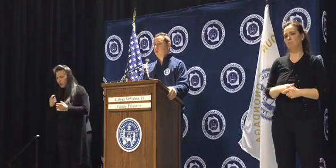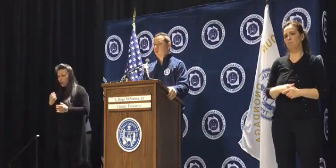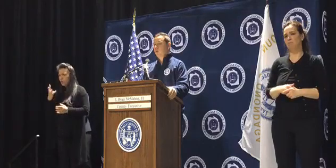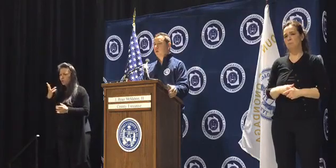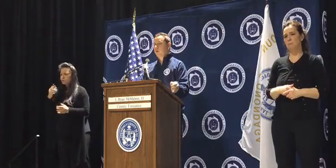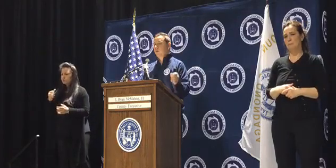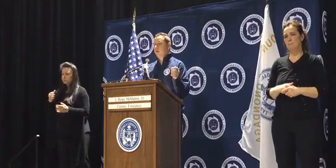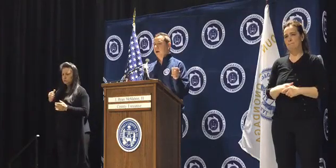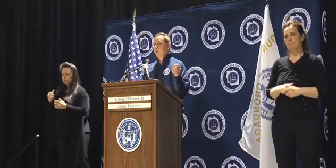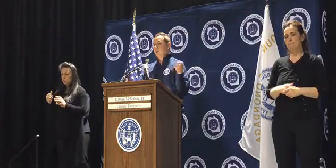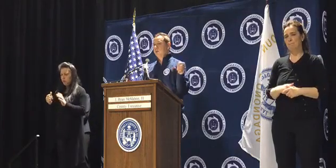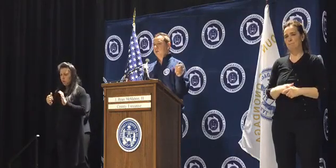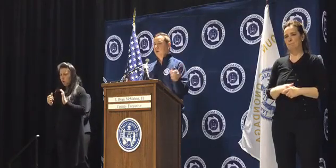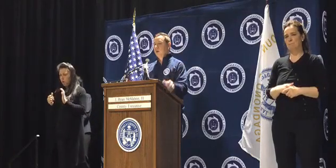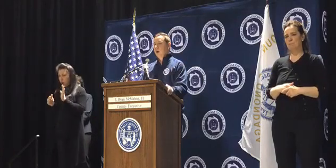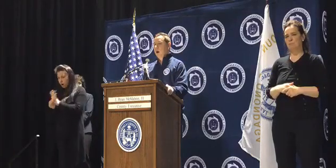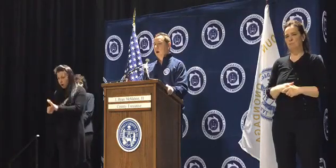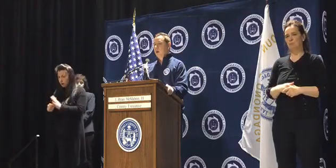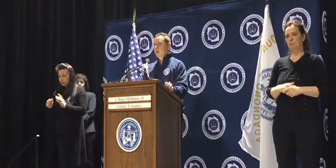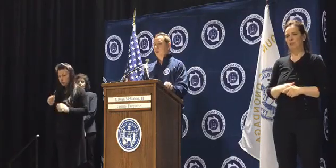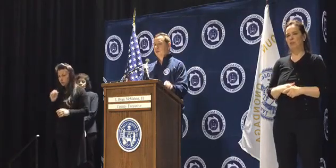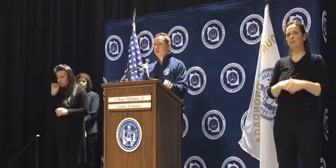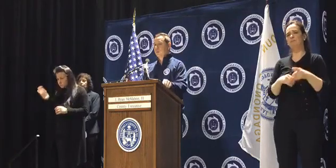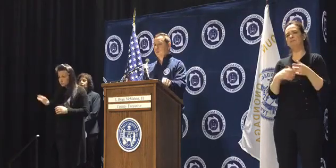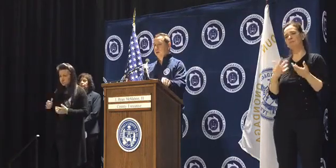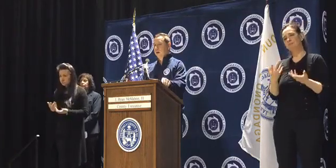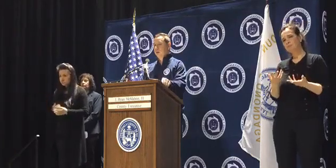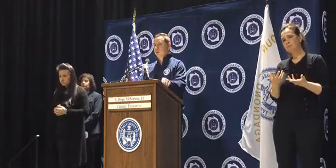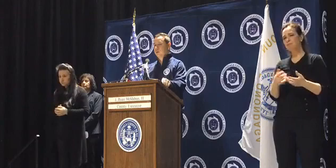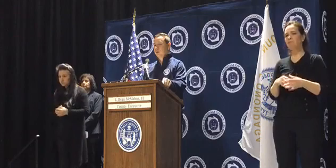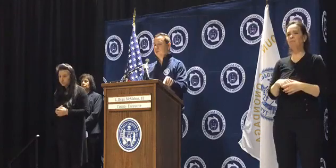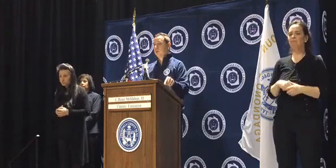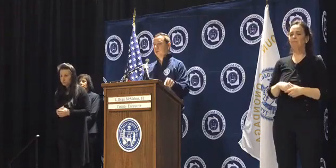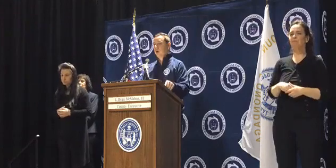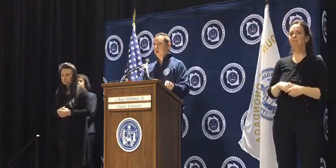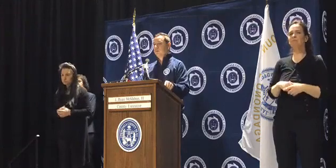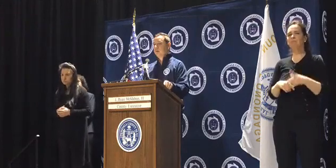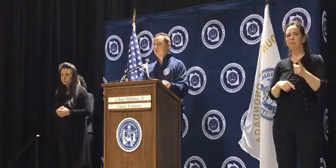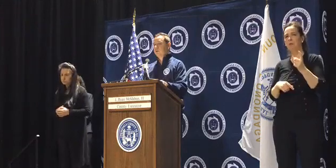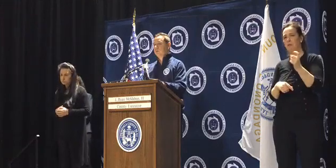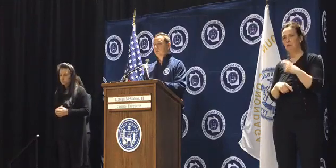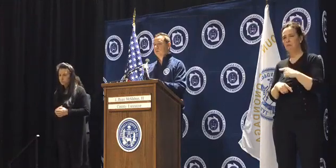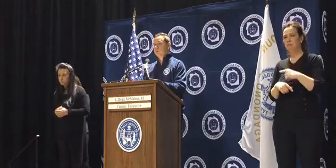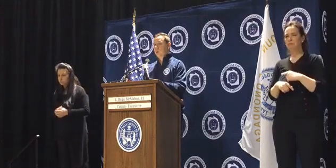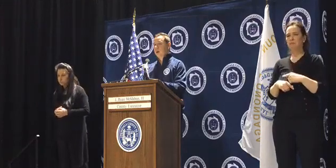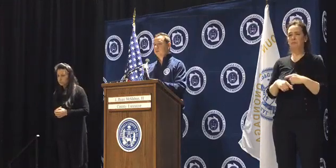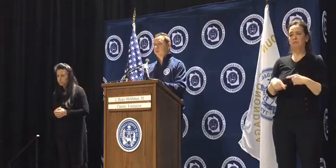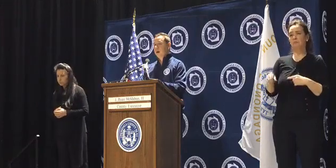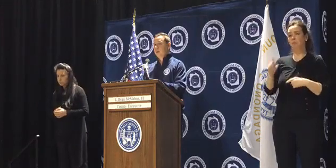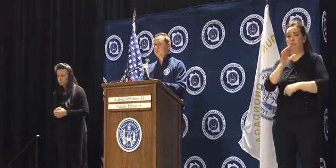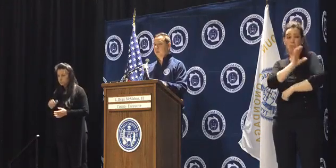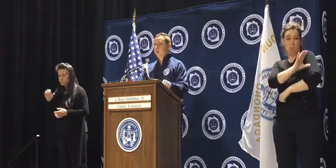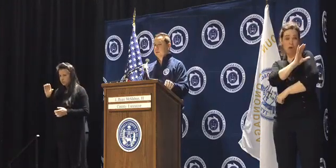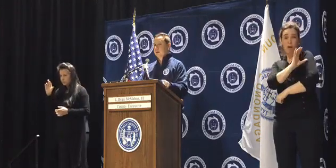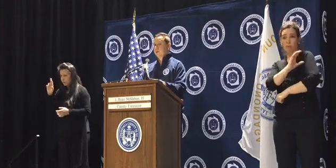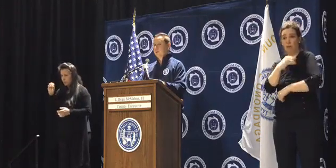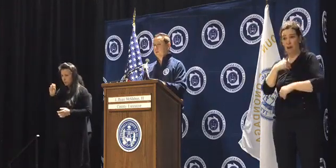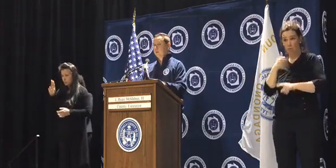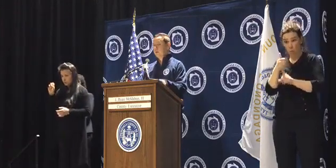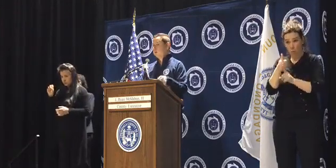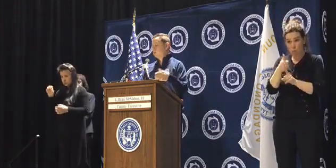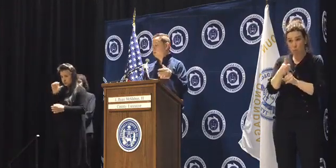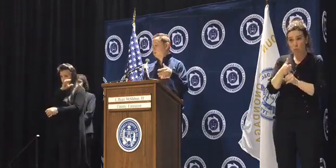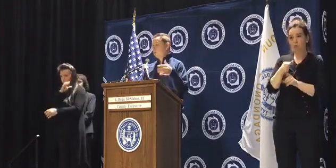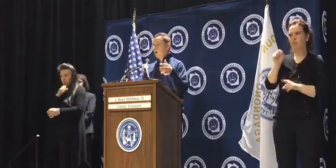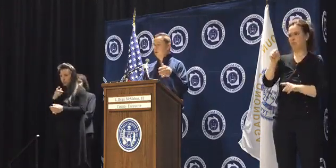Depends on who the provider is. Kraus has their own provider they're using. Upstate's using the Wadsworth lab. That tends to